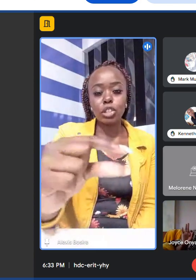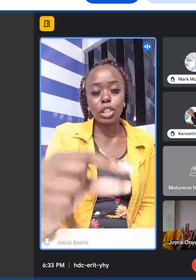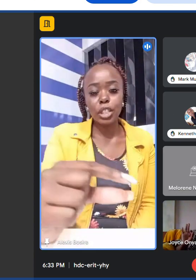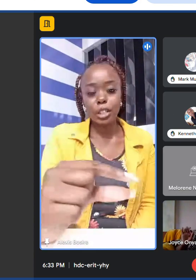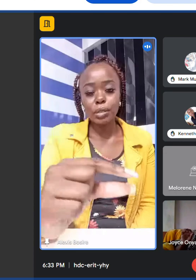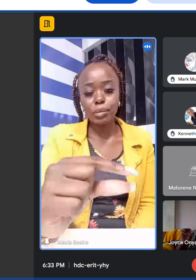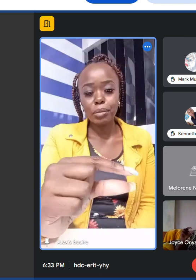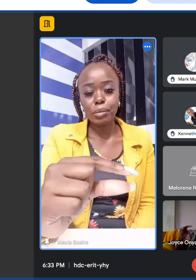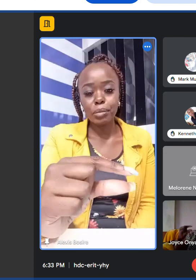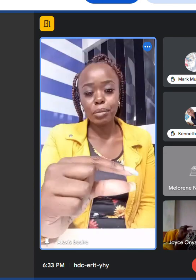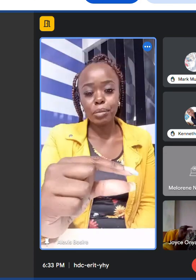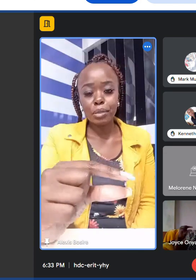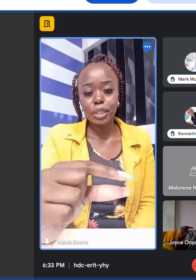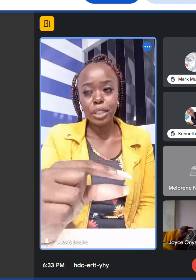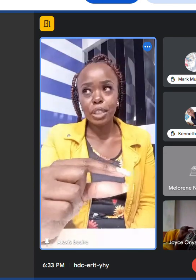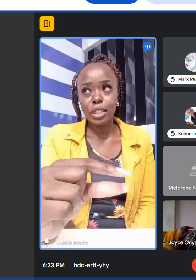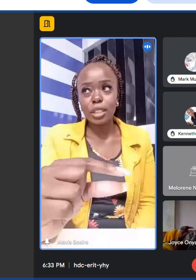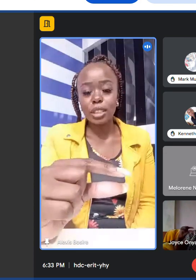G,